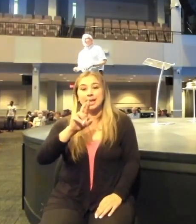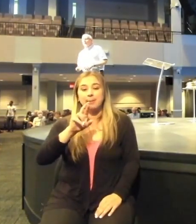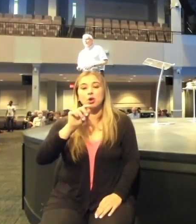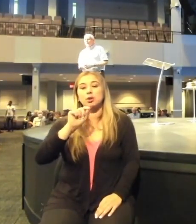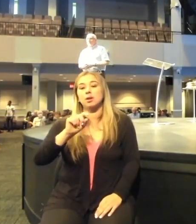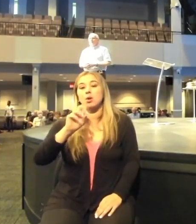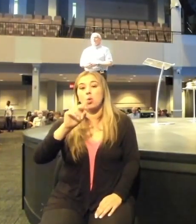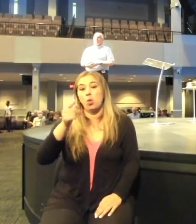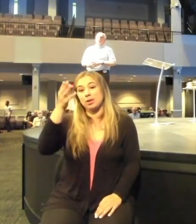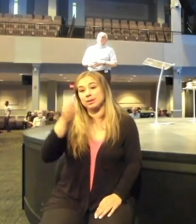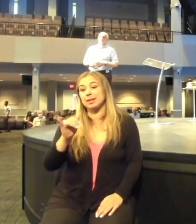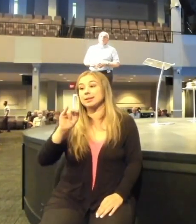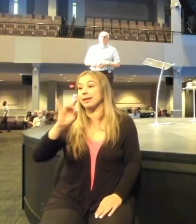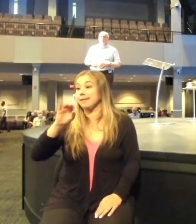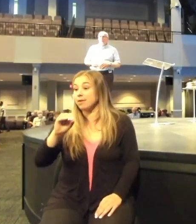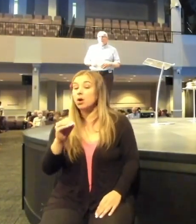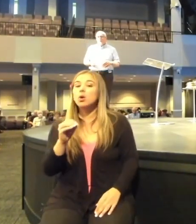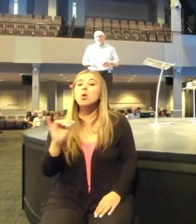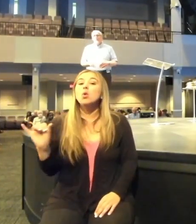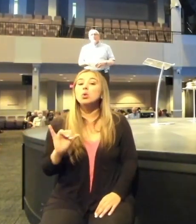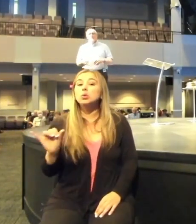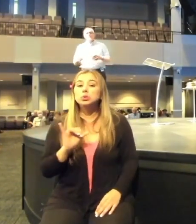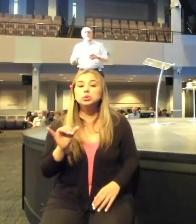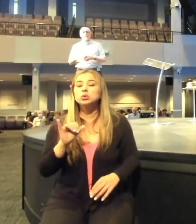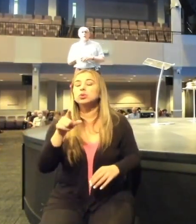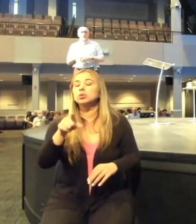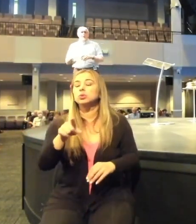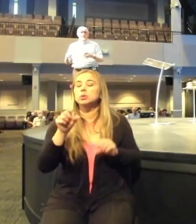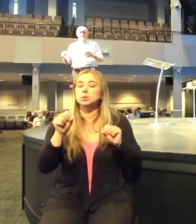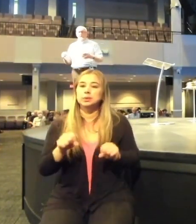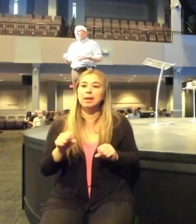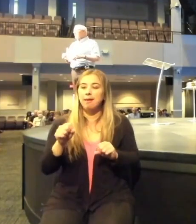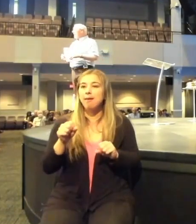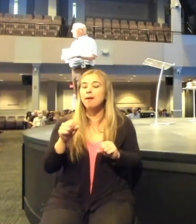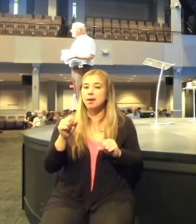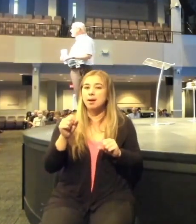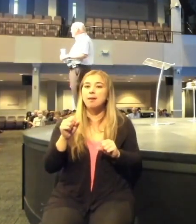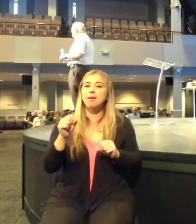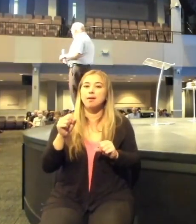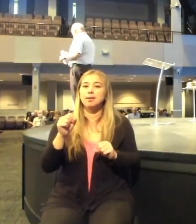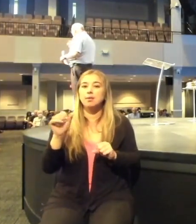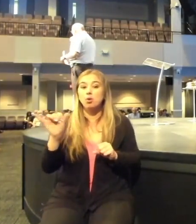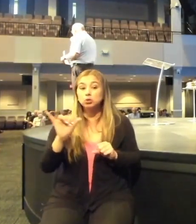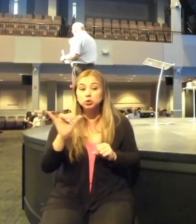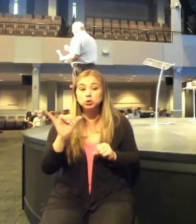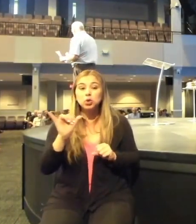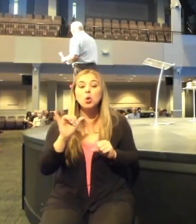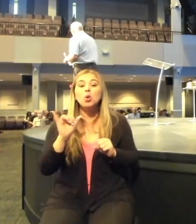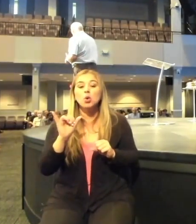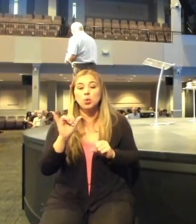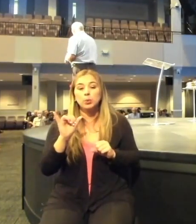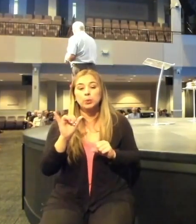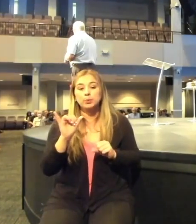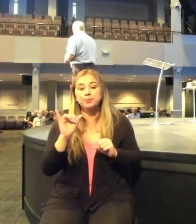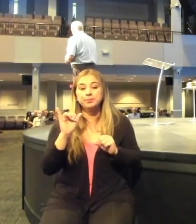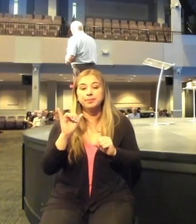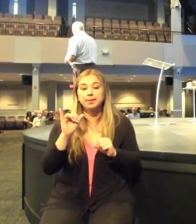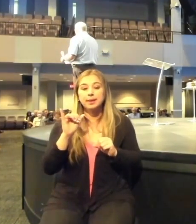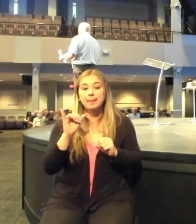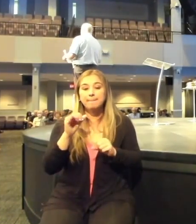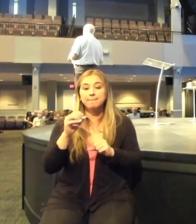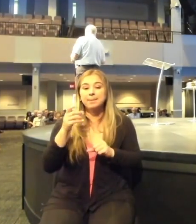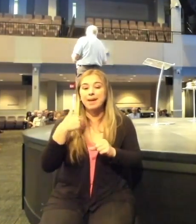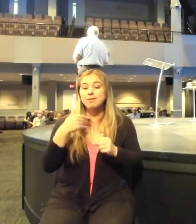church-redeemer.org/info. Another easy way to do it, to keep posted on all the things that are happening as well, is to get opportunity